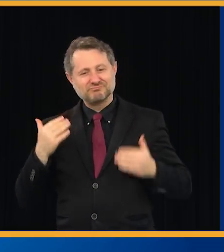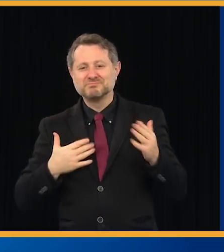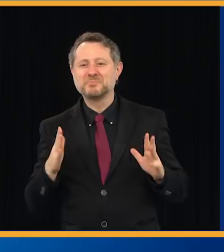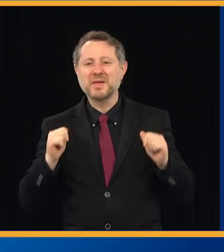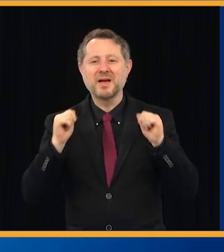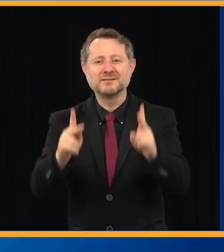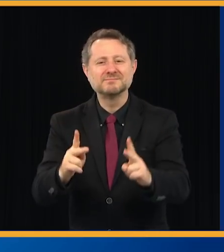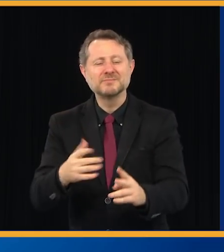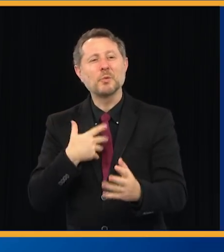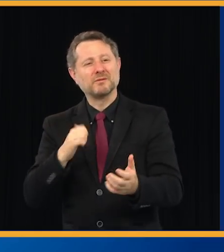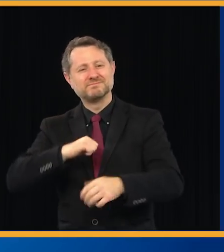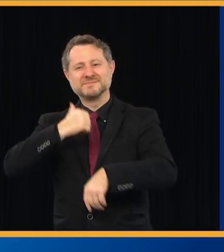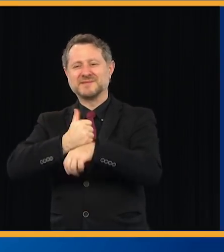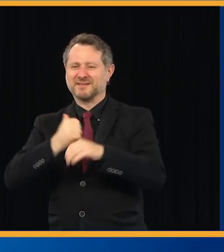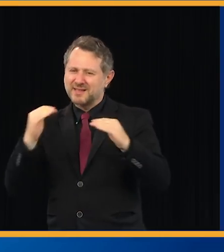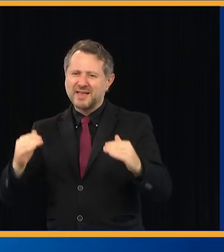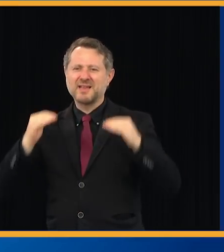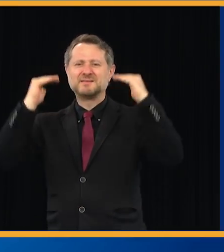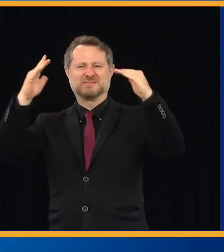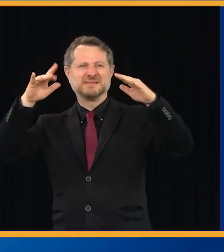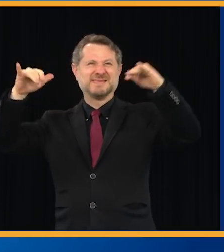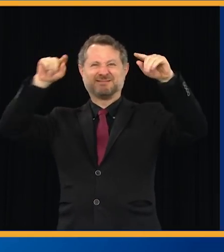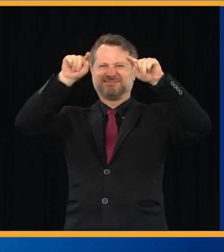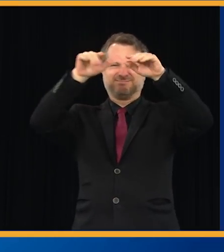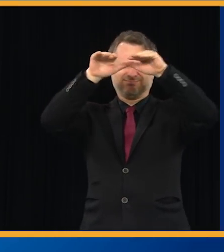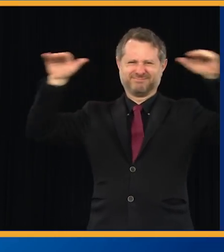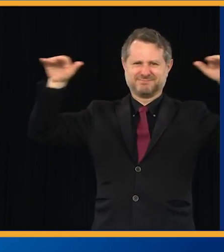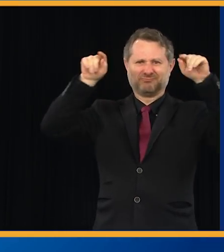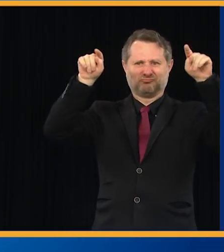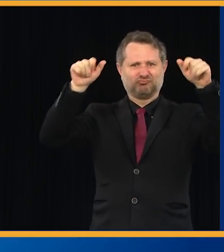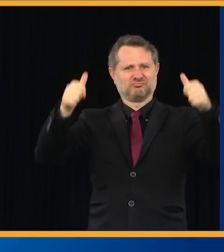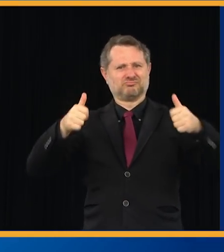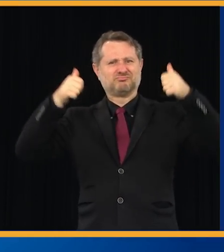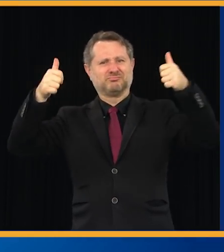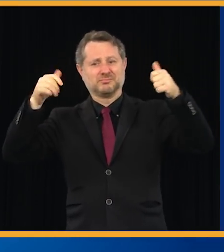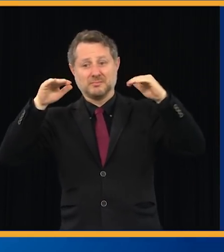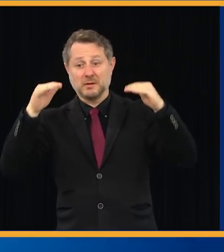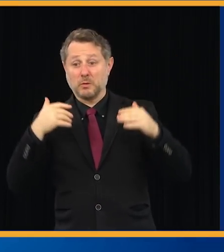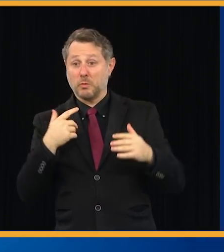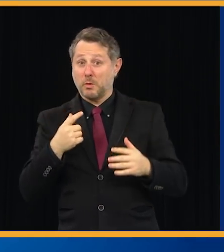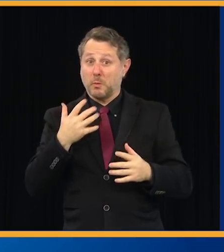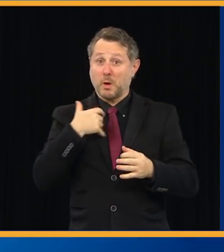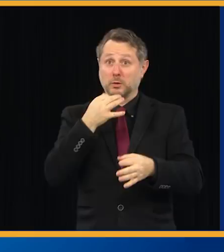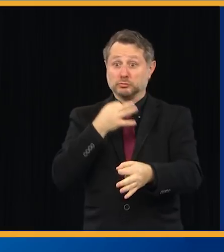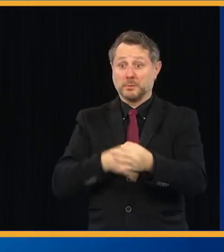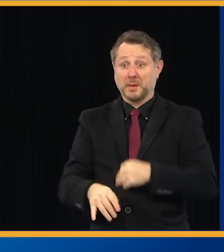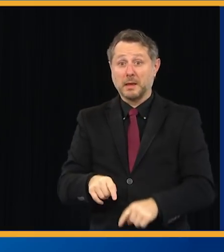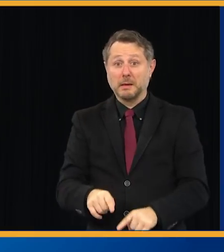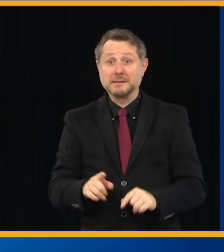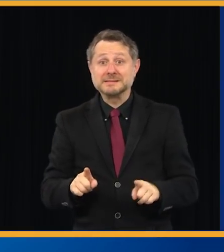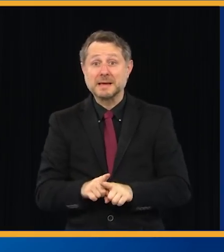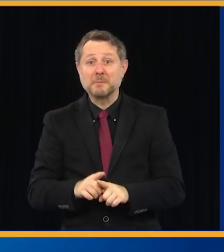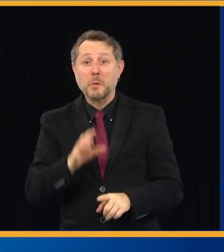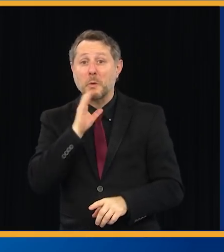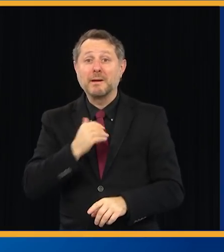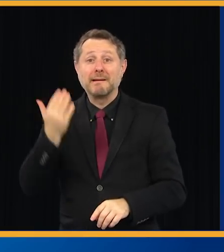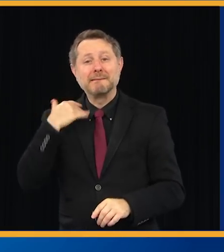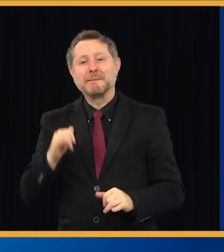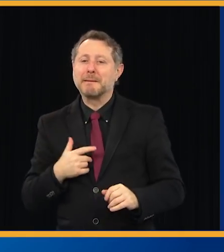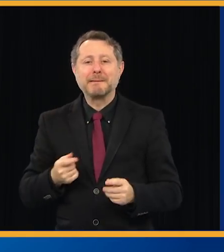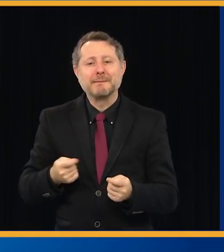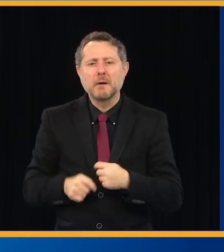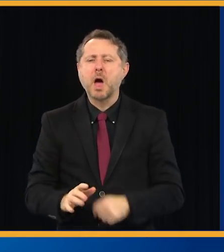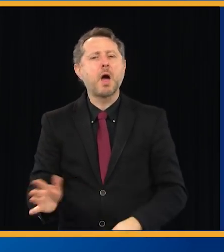goal of not just replacing what we did. Okay, everybody go back to where we were. I don't want to say